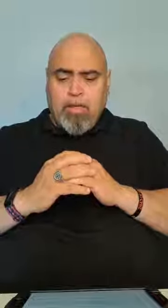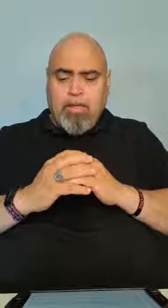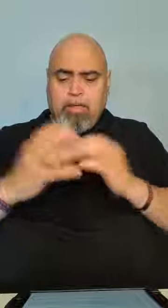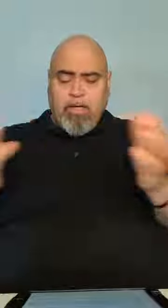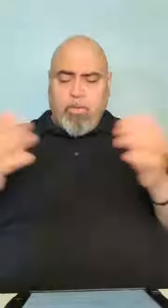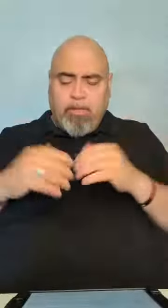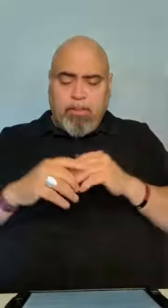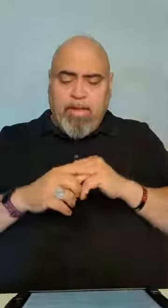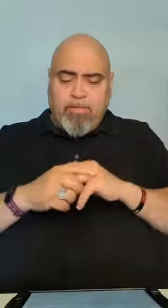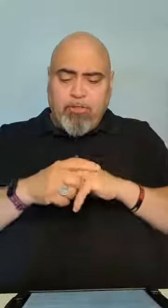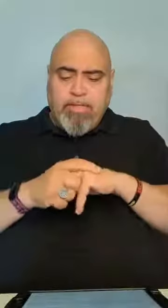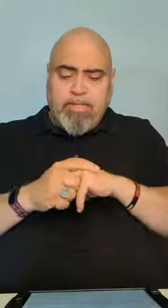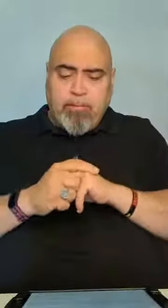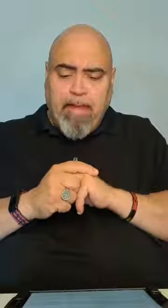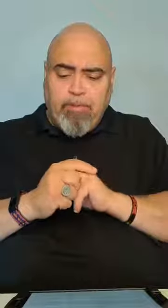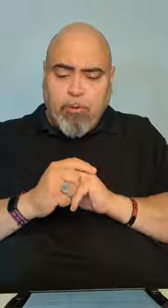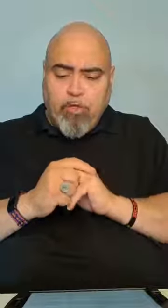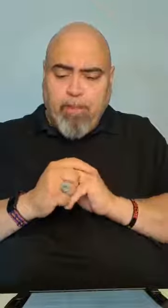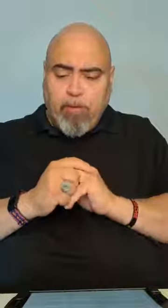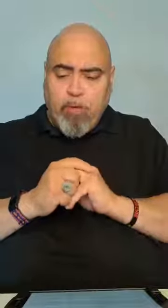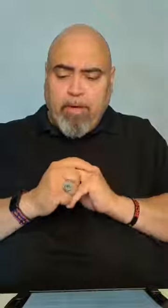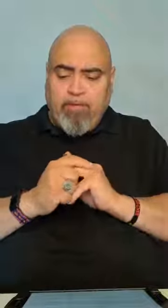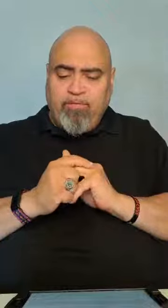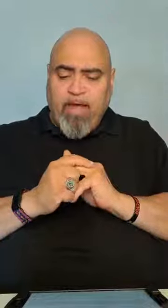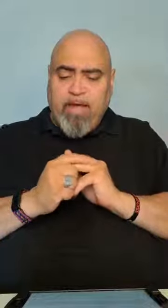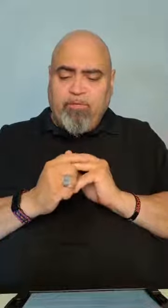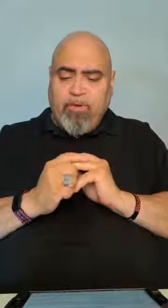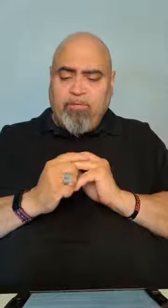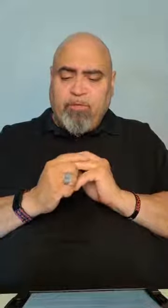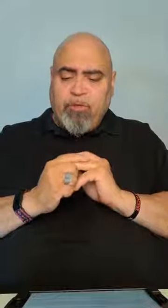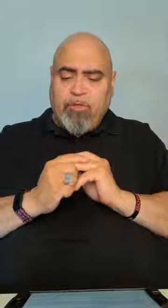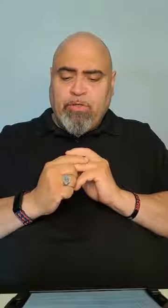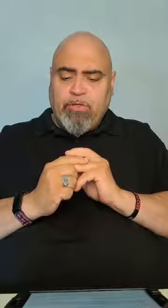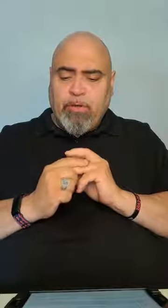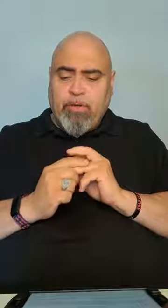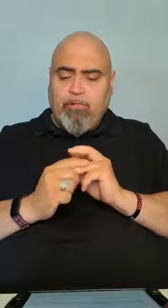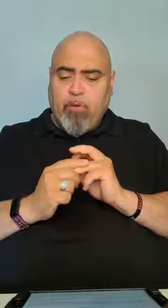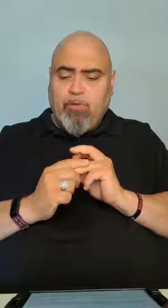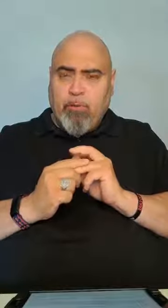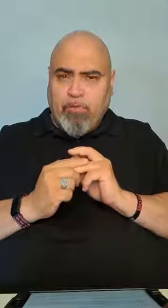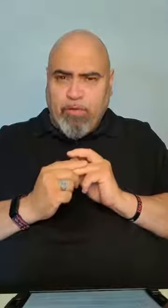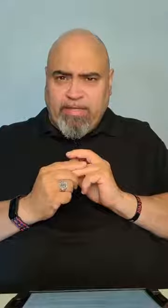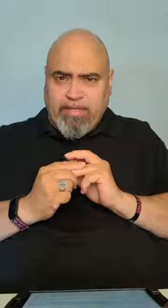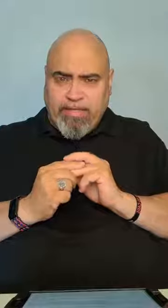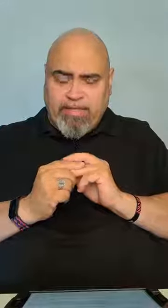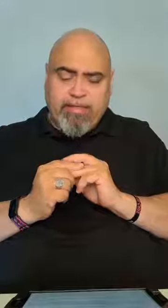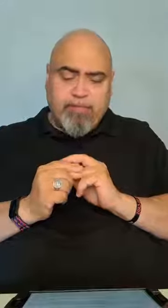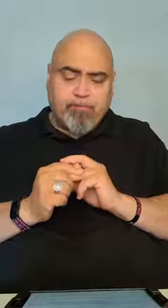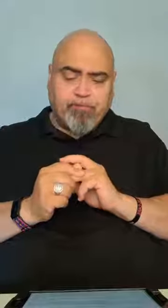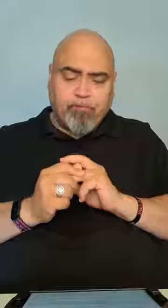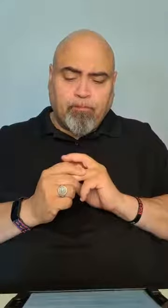Let's look at what the master says in Matthew chapter 25, verses 34 through 36.